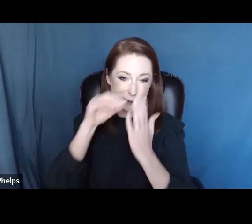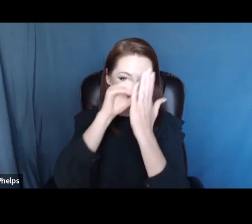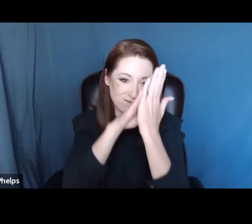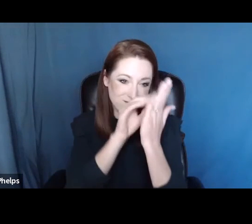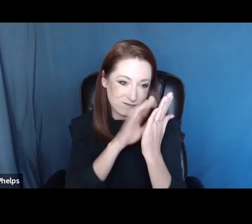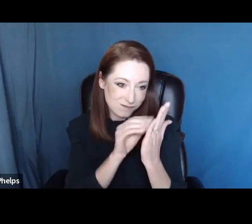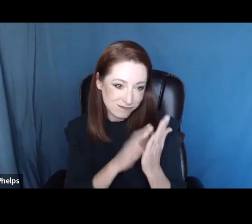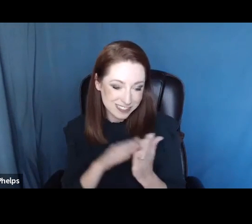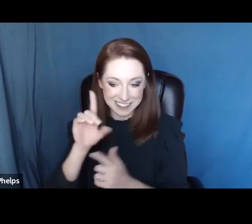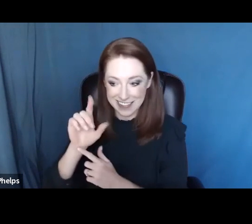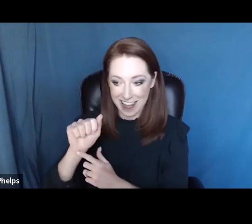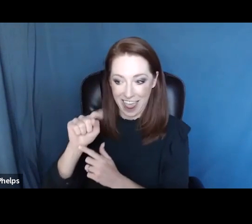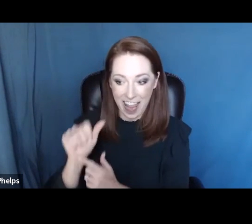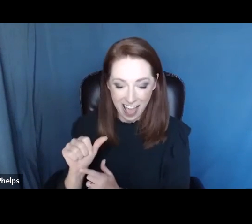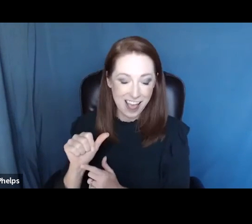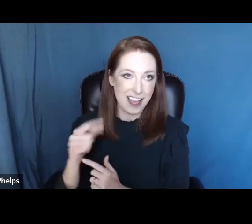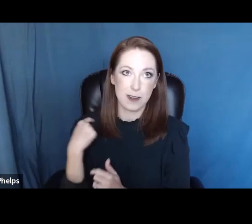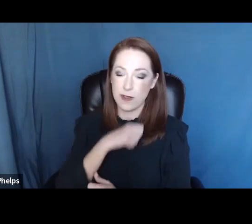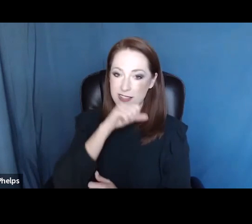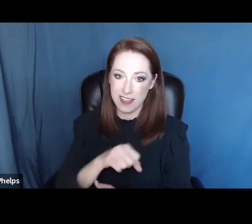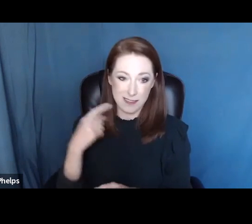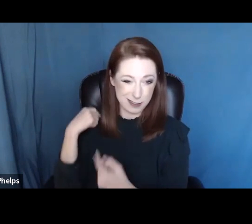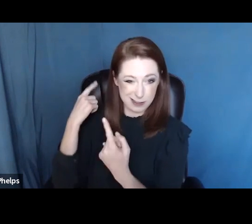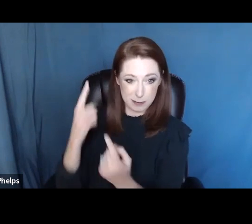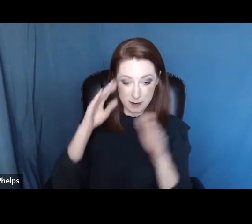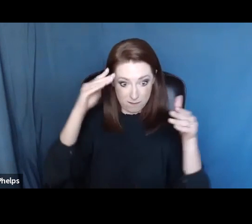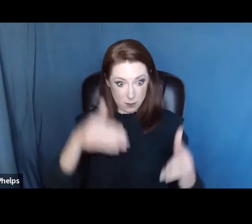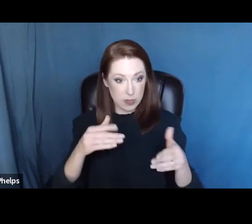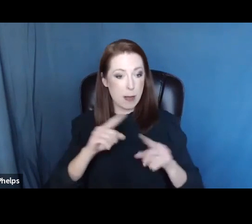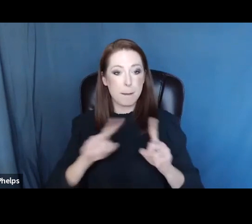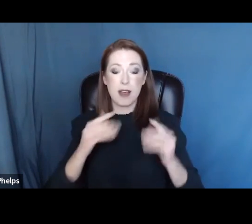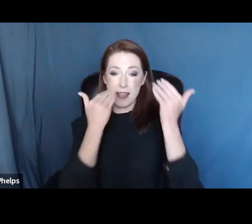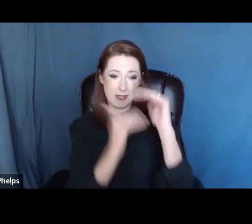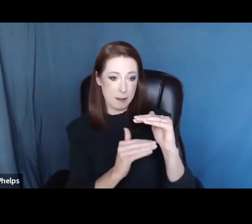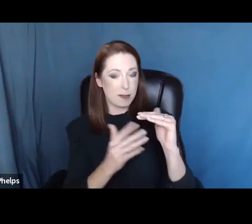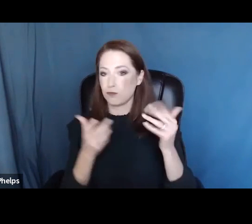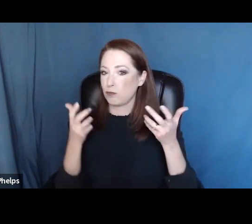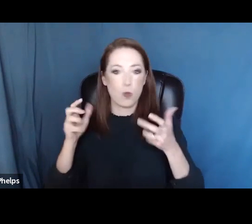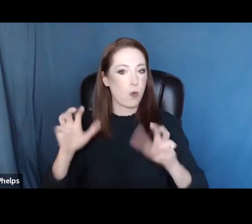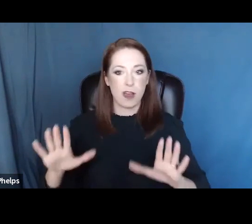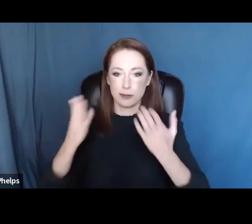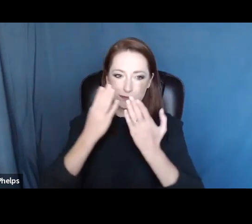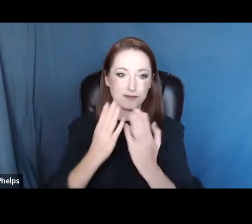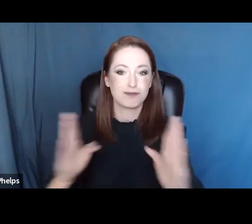And so a lot of the stuff that we've been doing now has been focused on that, but we do not want to limit it to that at all.